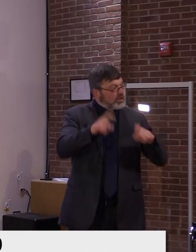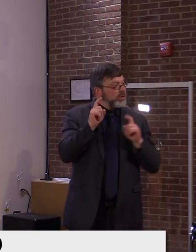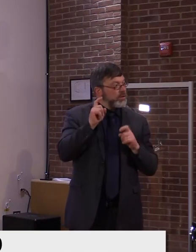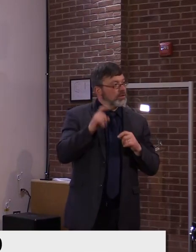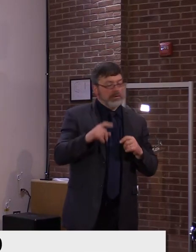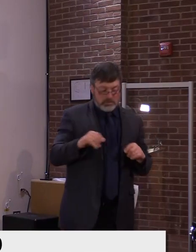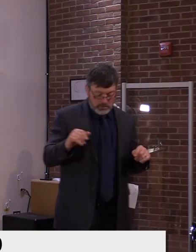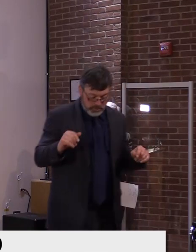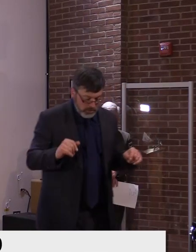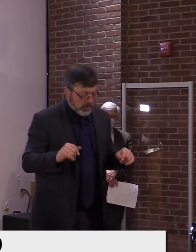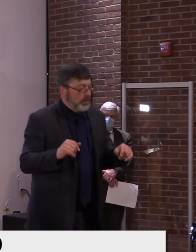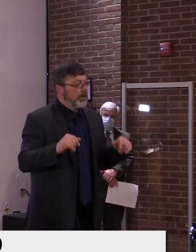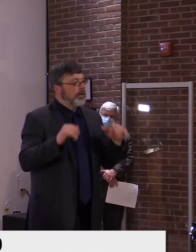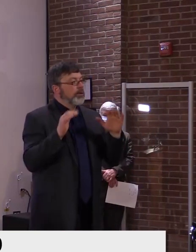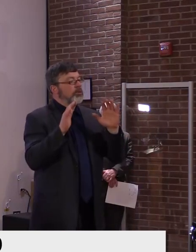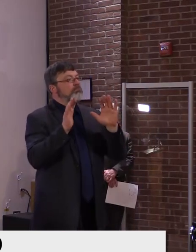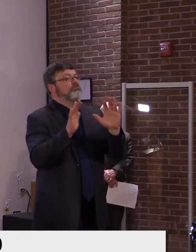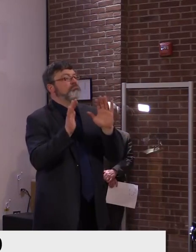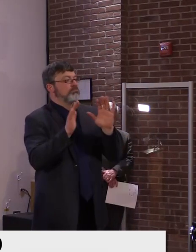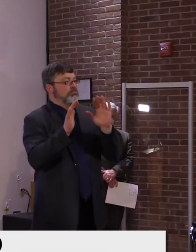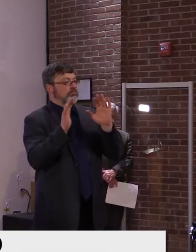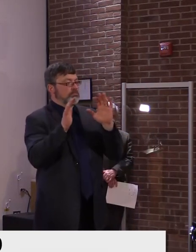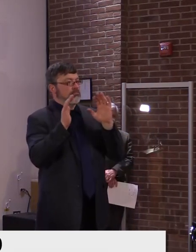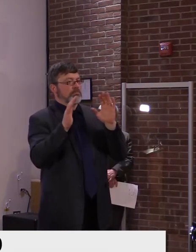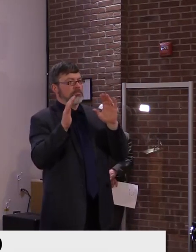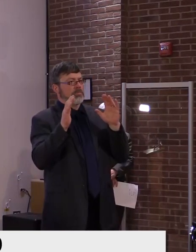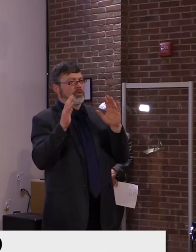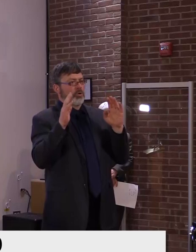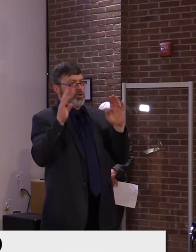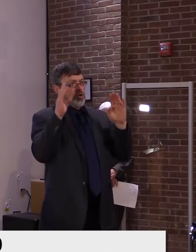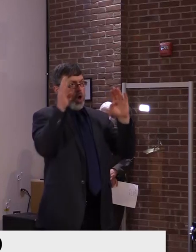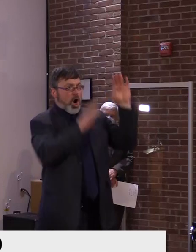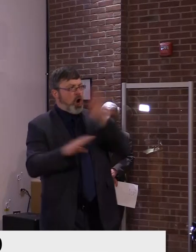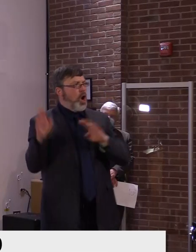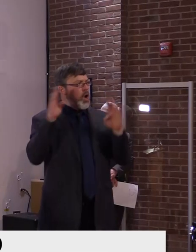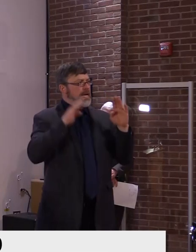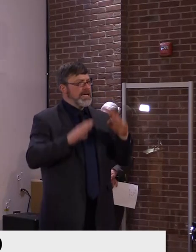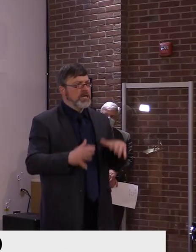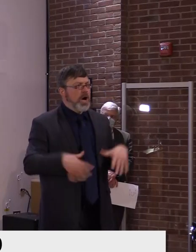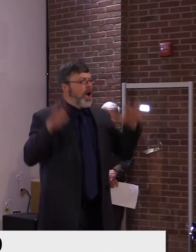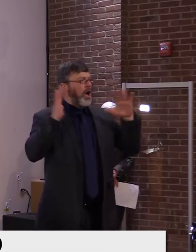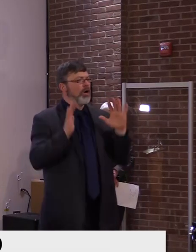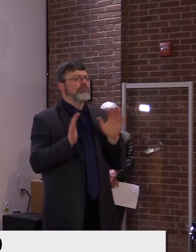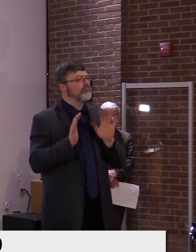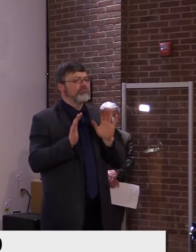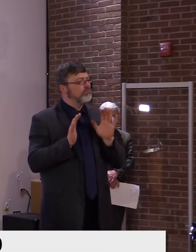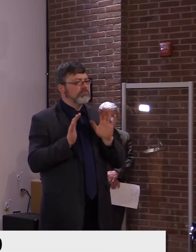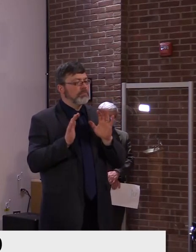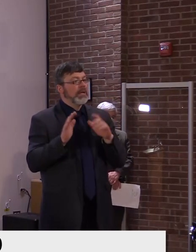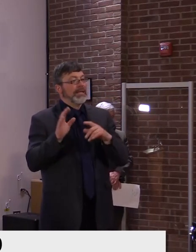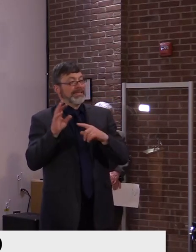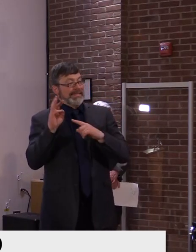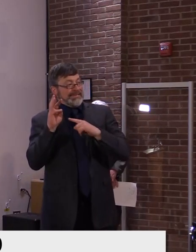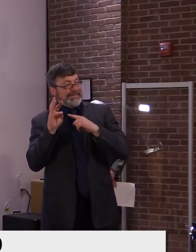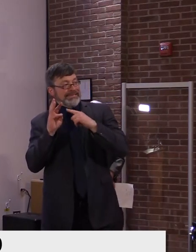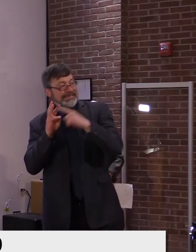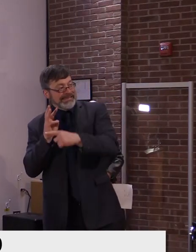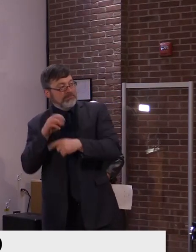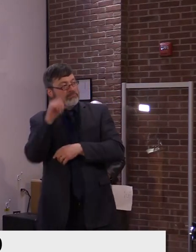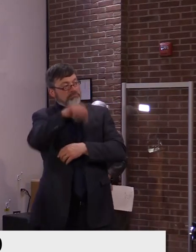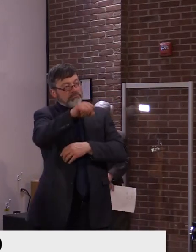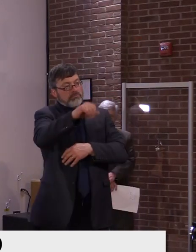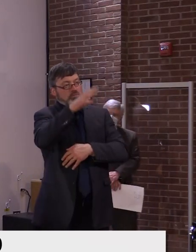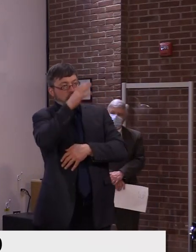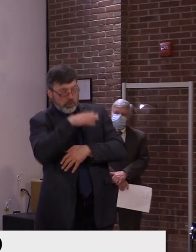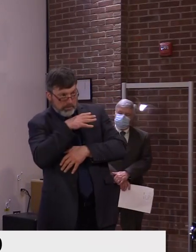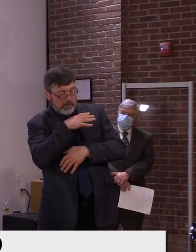If it's a few more women, perhaps, but let's say it's only six women out of almost 7 million doses,